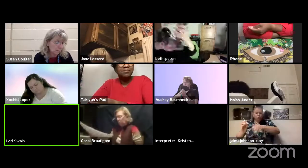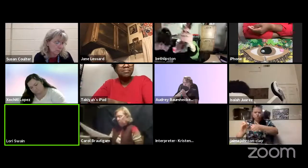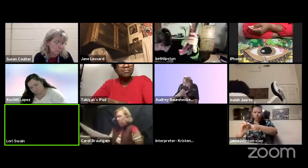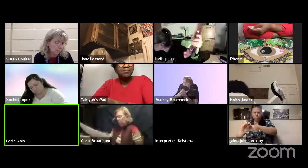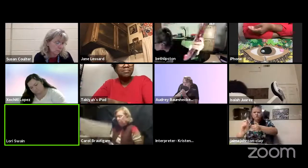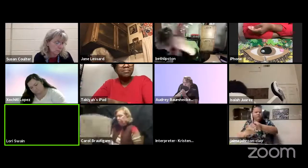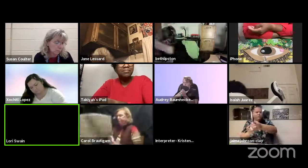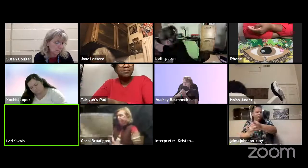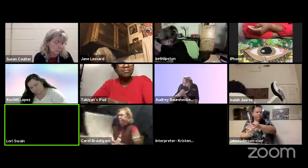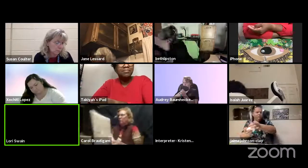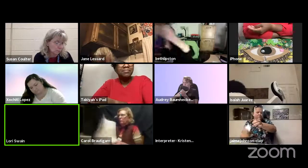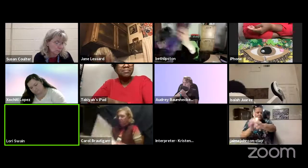art.